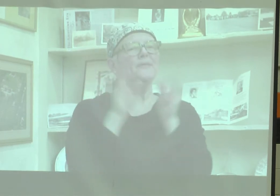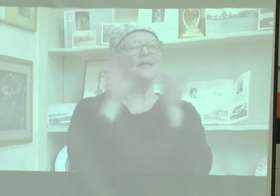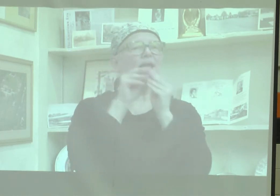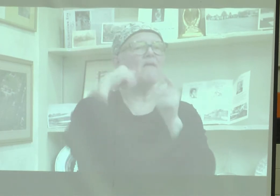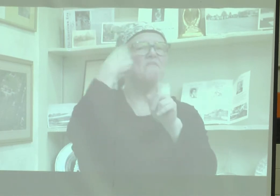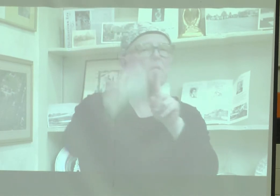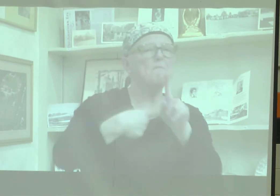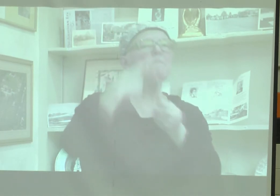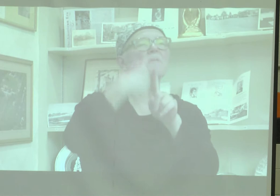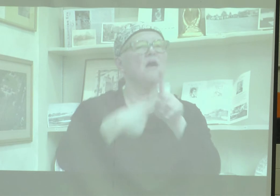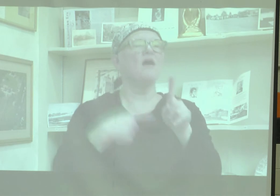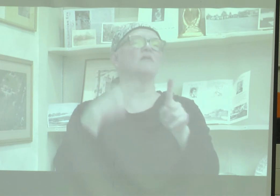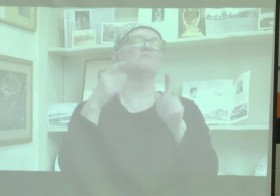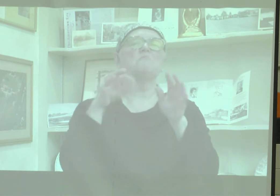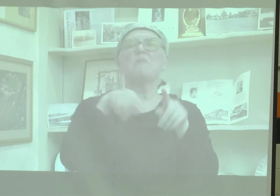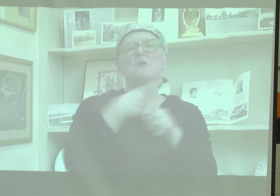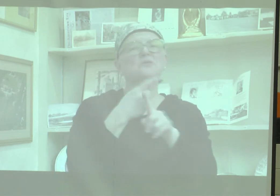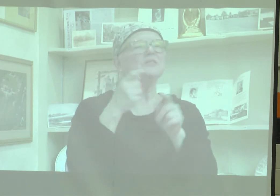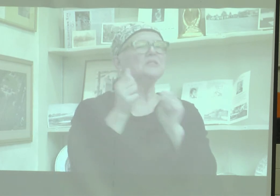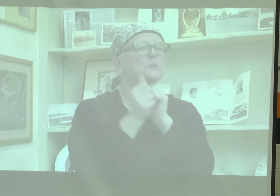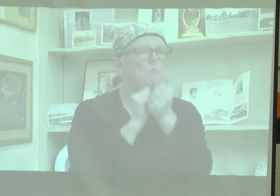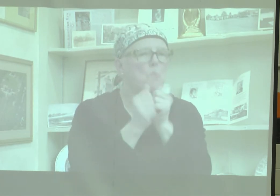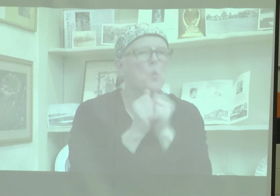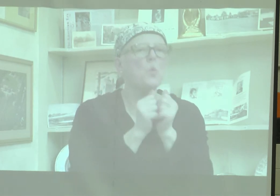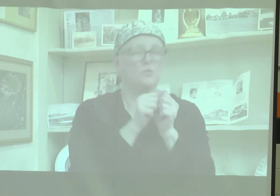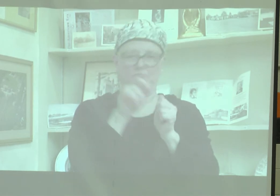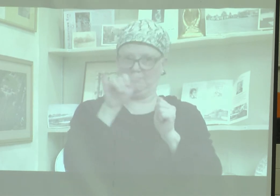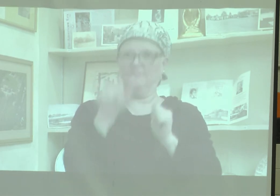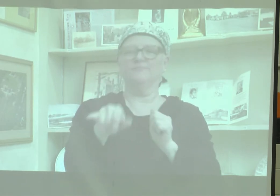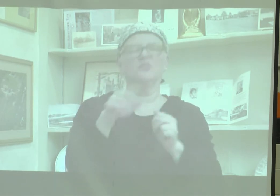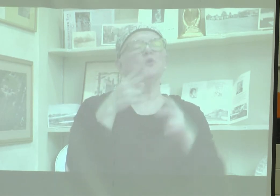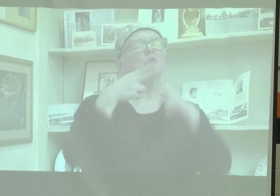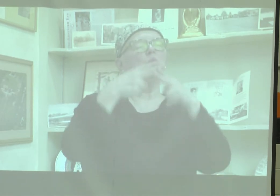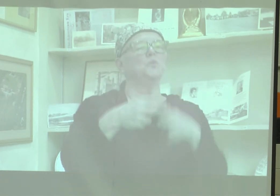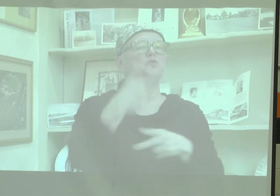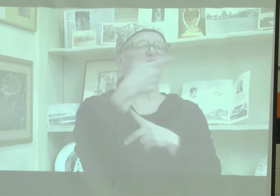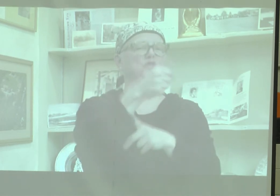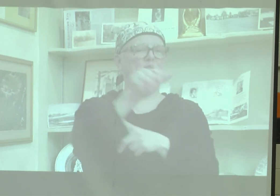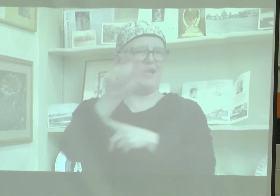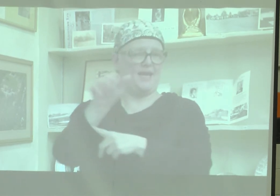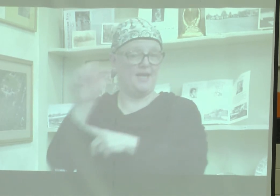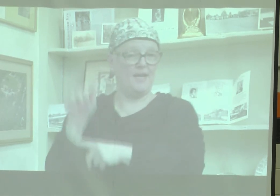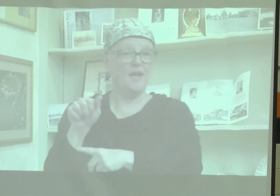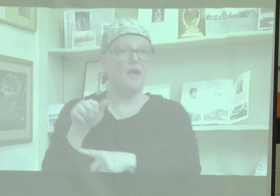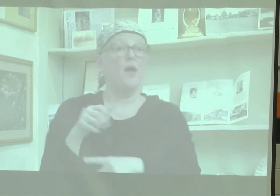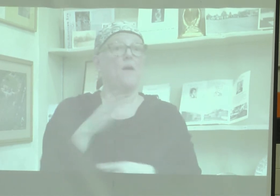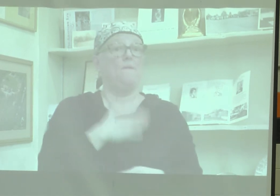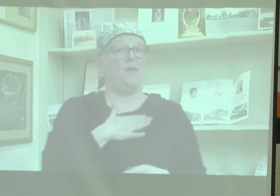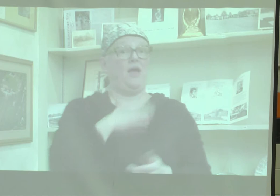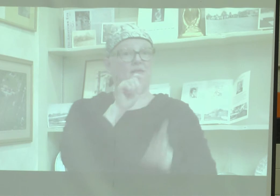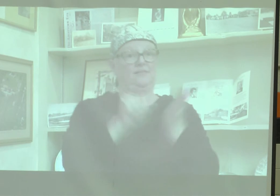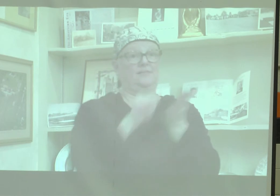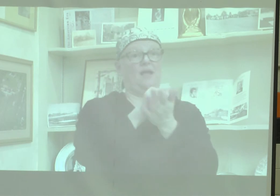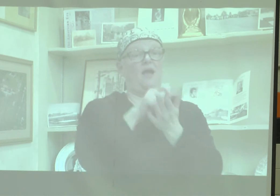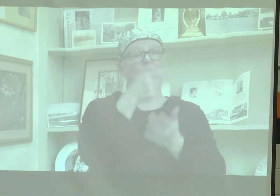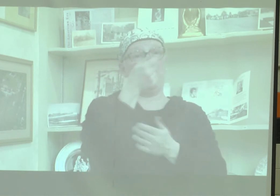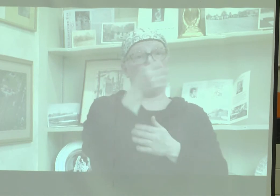The girls would get together on a monthly basis and talk about sports. That was the reason for the name of the room. In